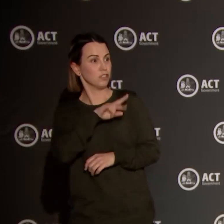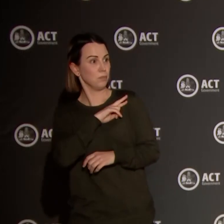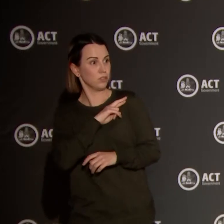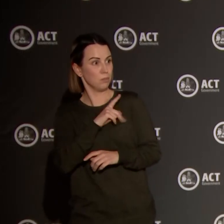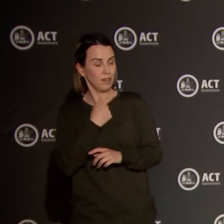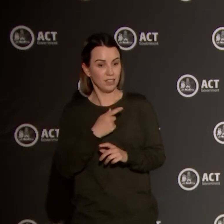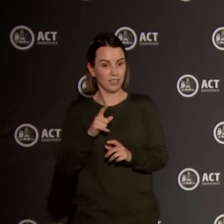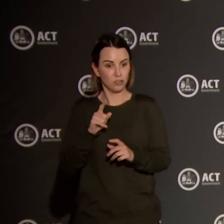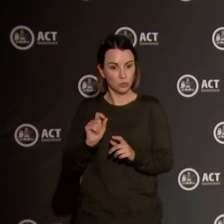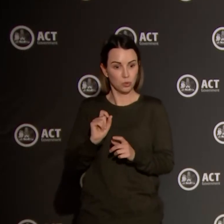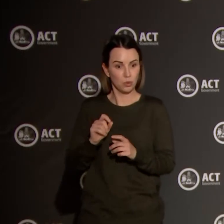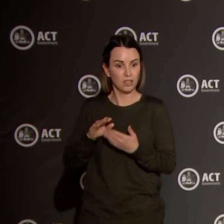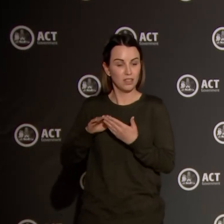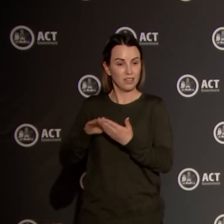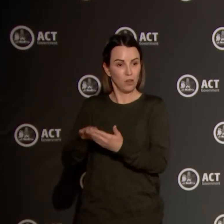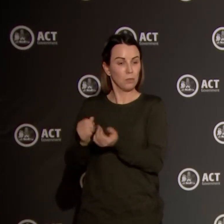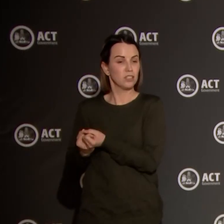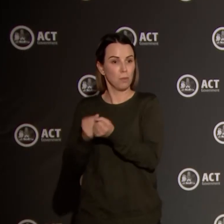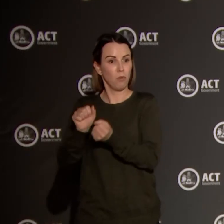worker screening.